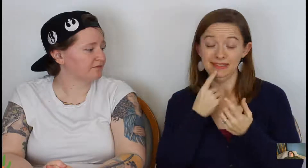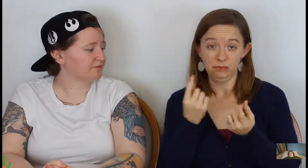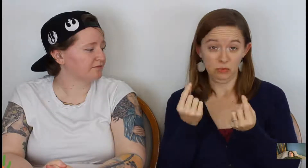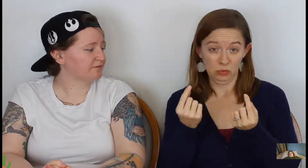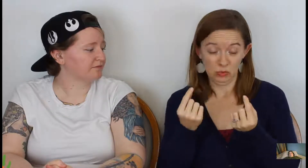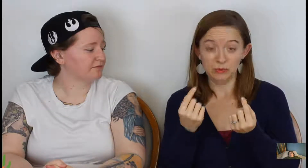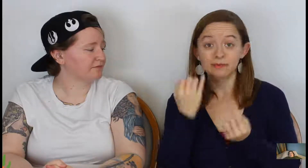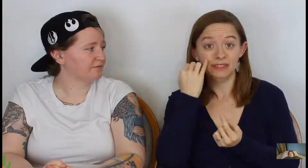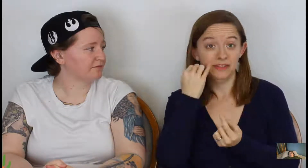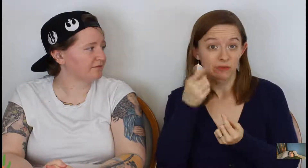Be careful of how you're signing.